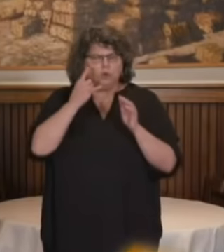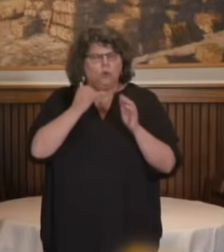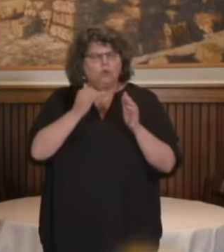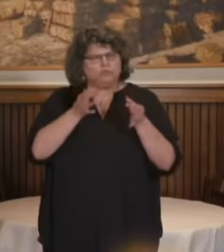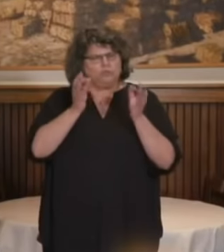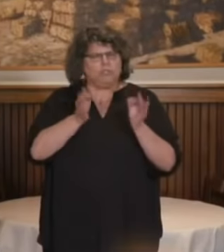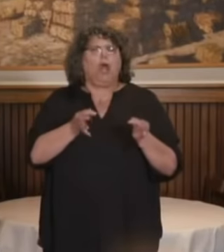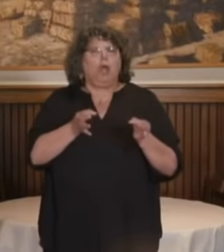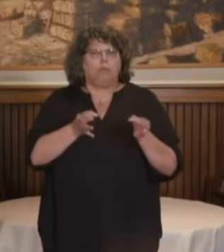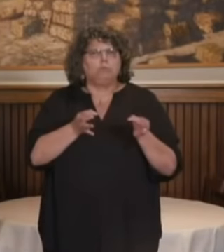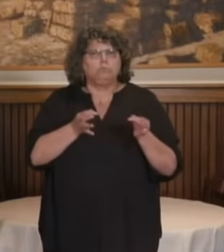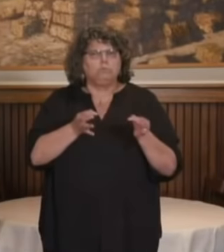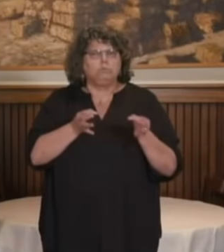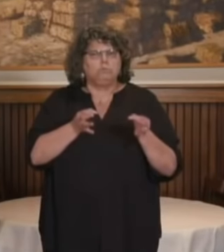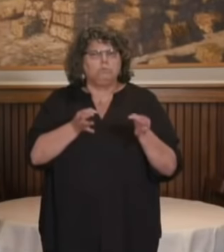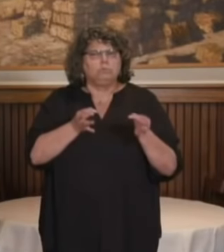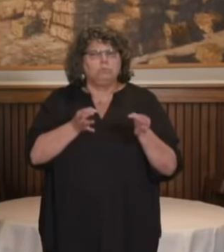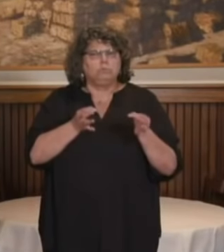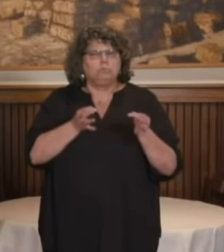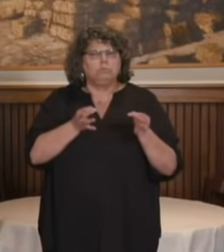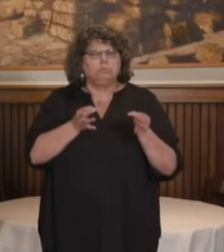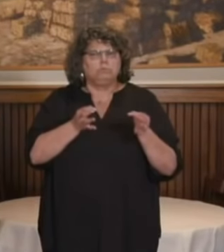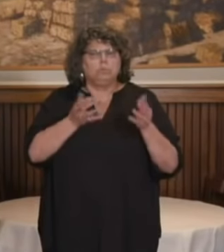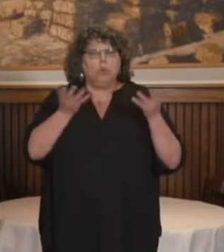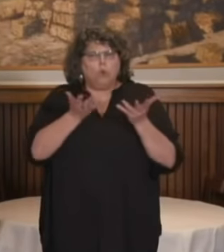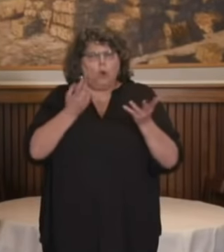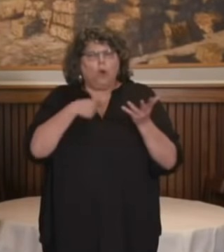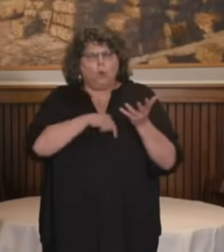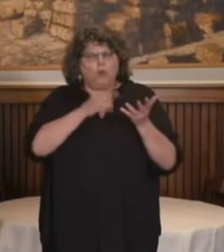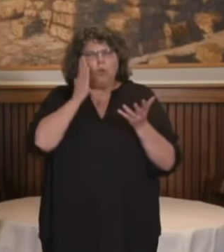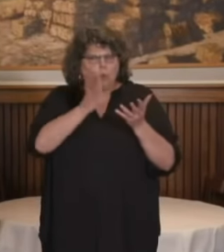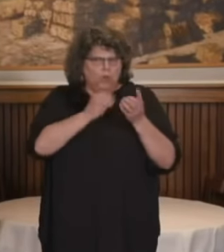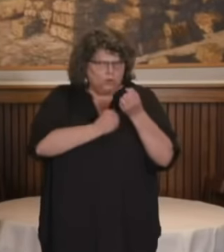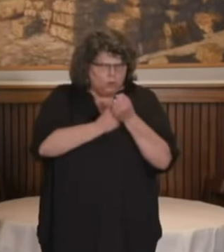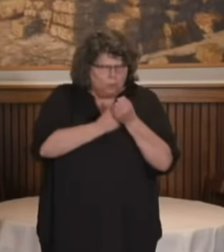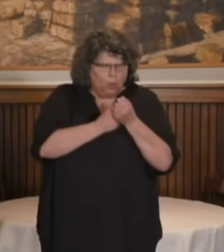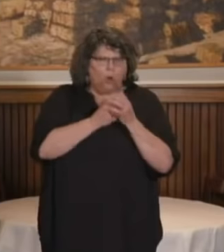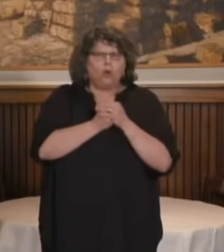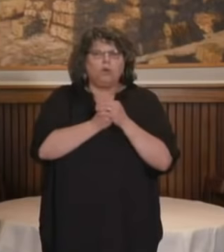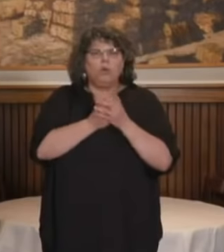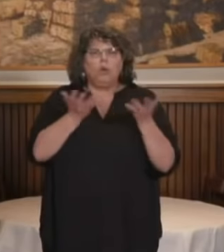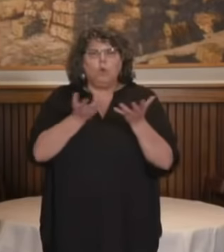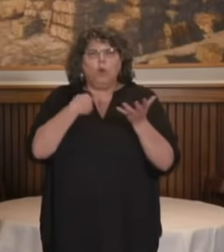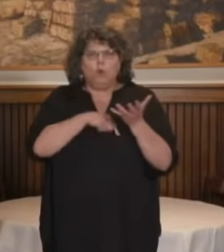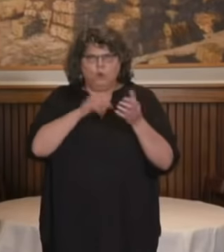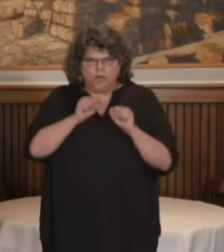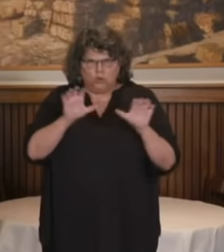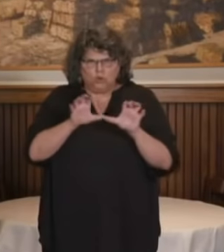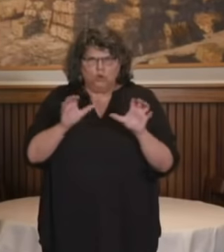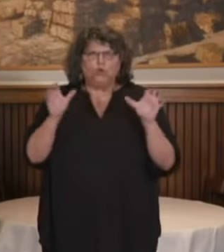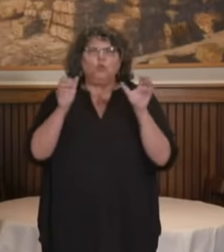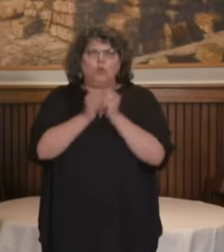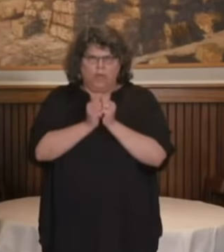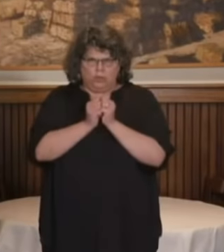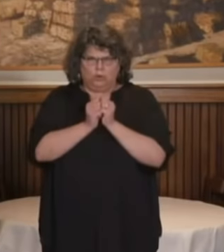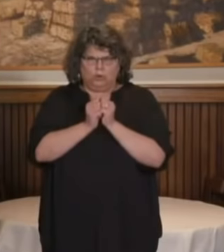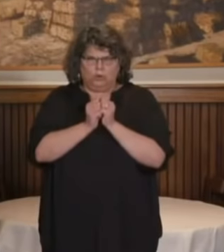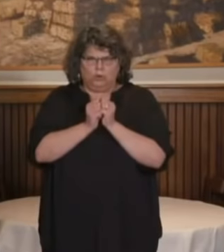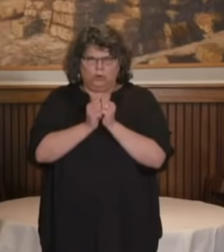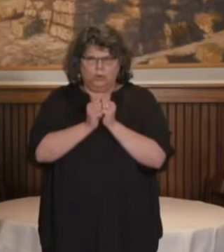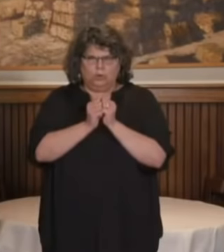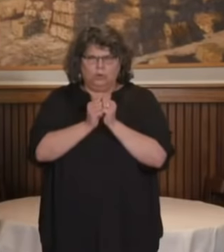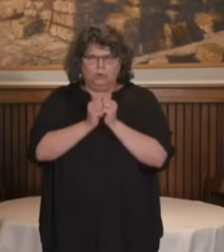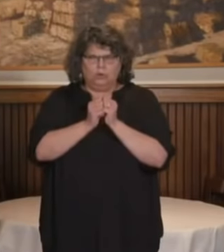a determination as to what we will support and what we can do together to advance